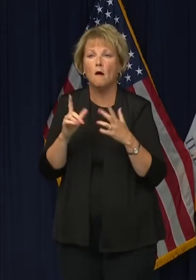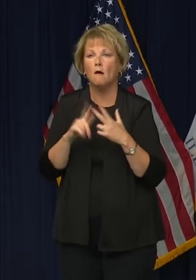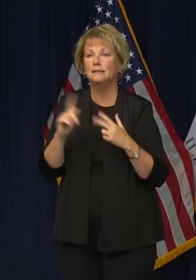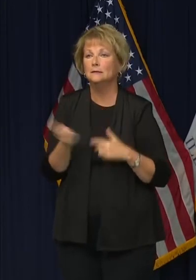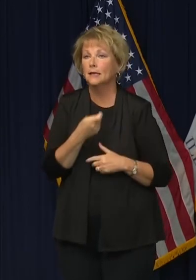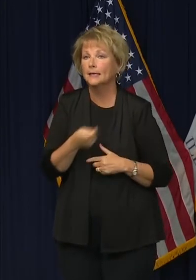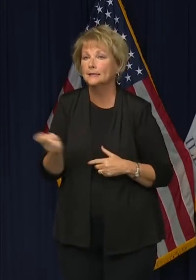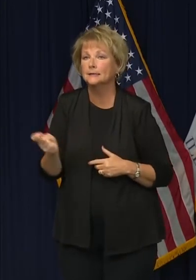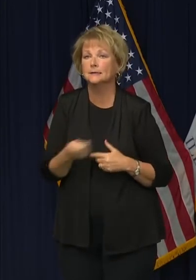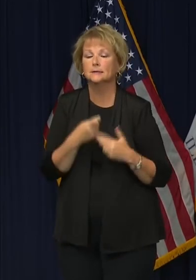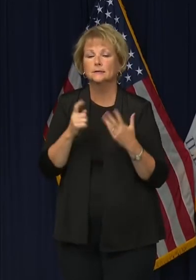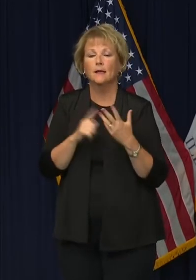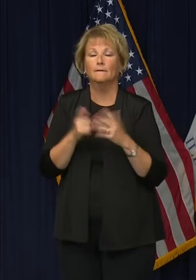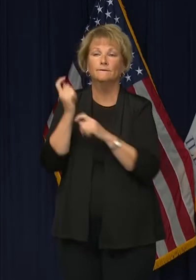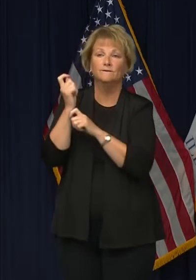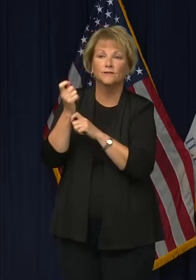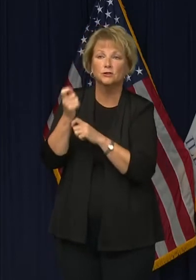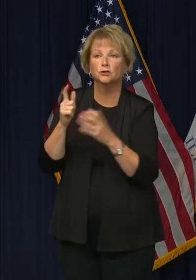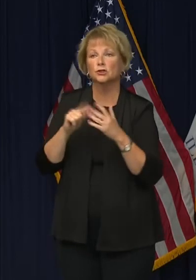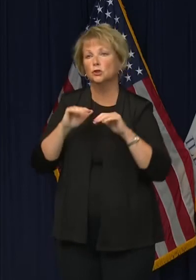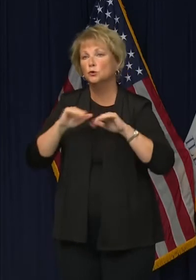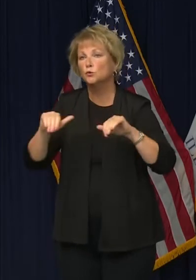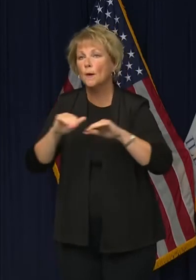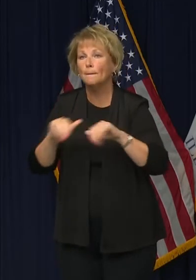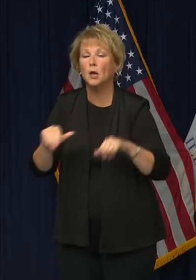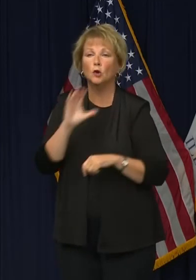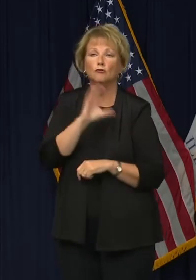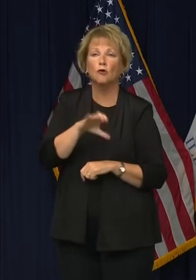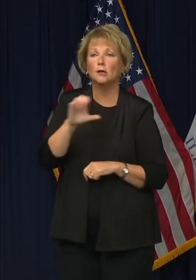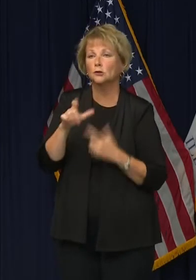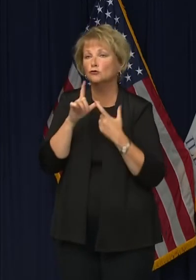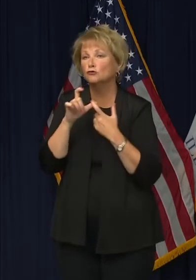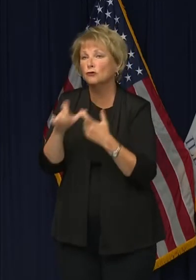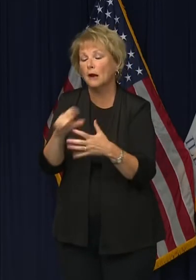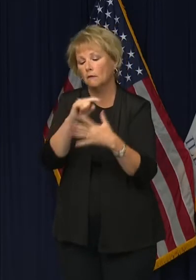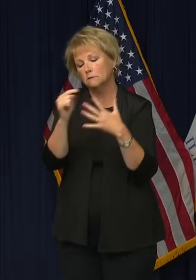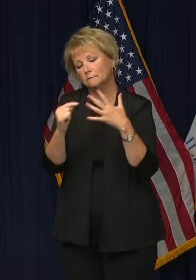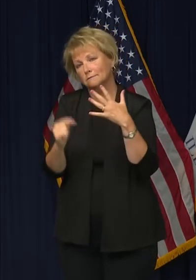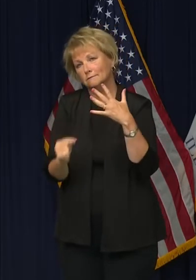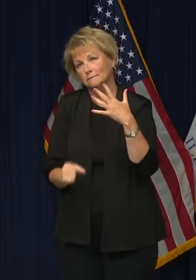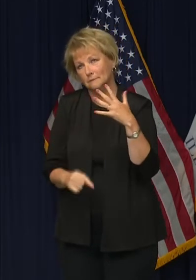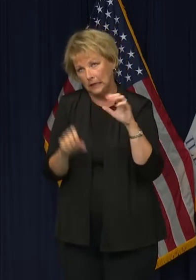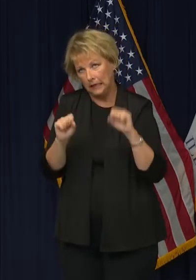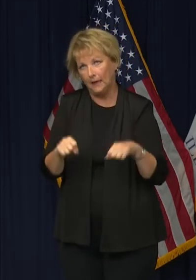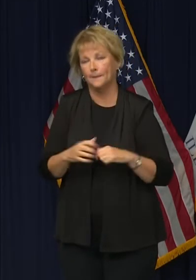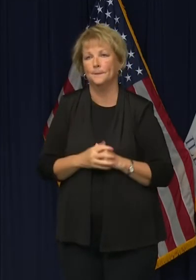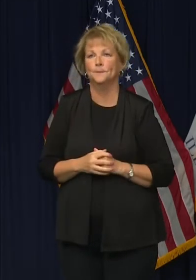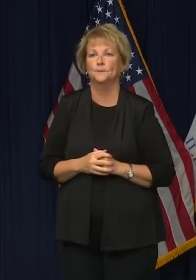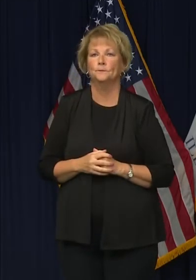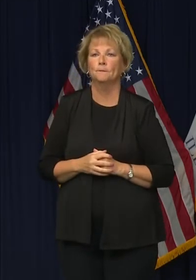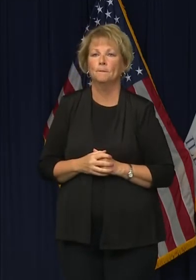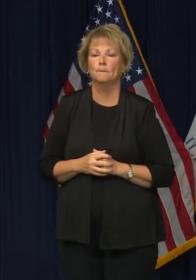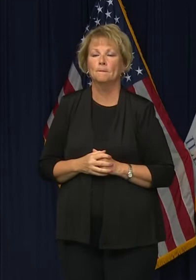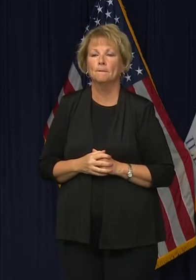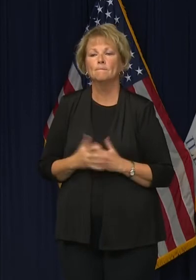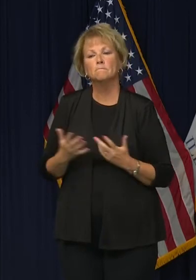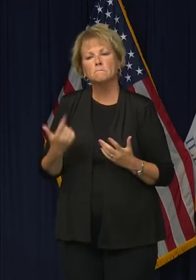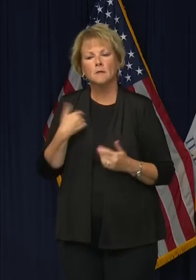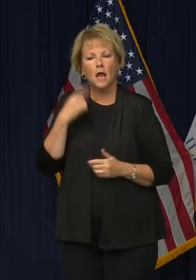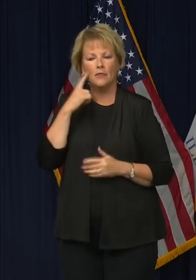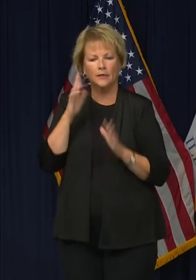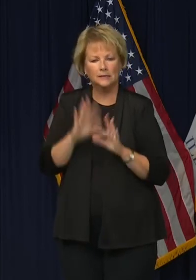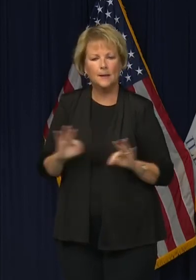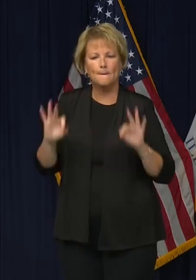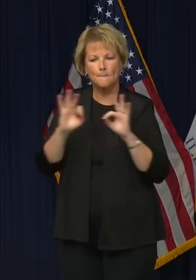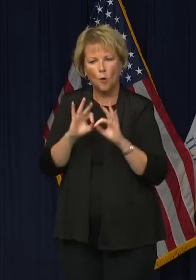tennis, fishing, swimming, cross-country, track, many others. There are many others. And I think it's